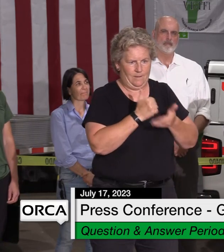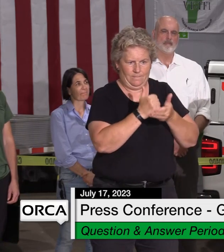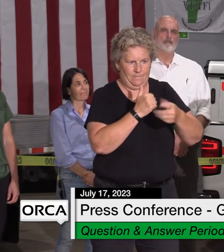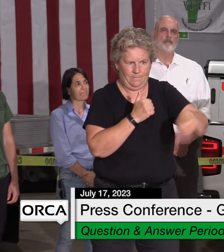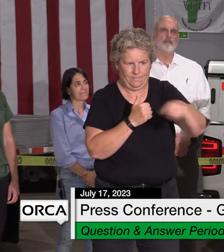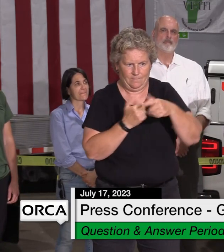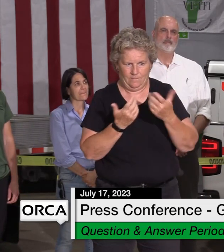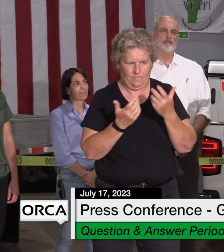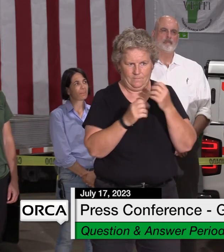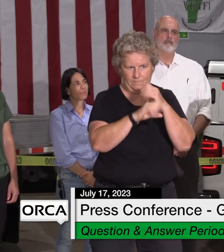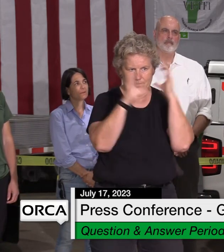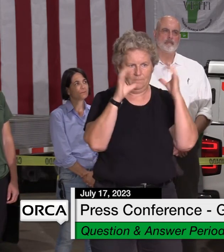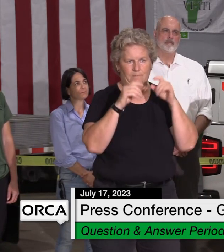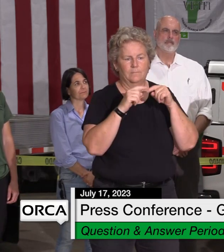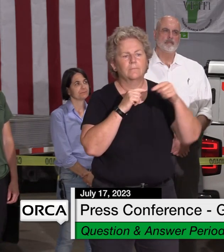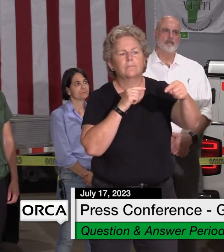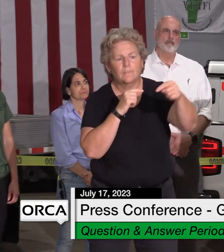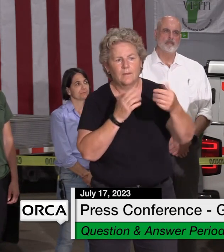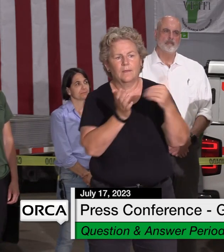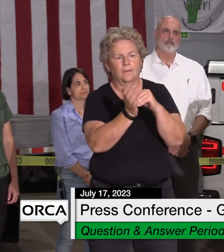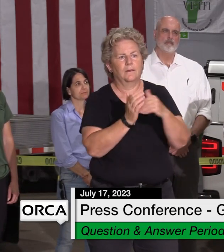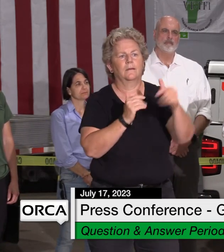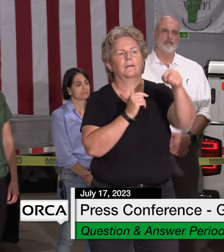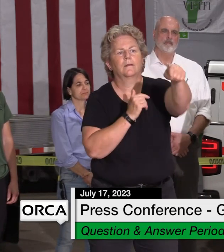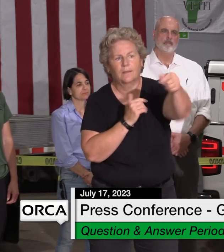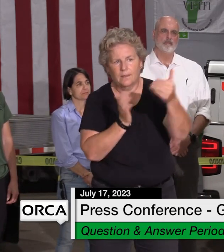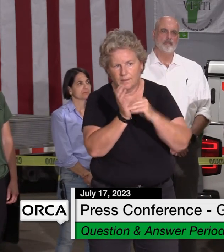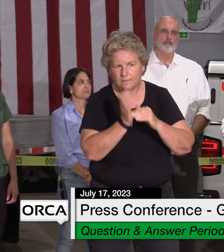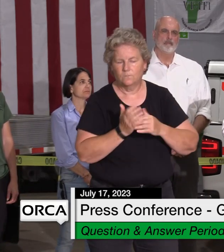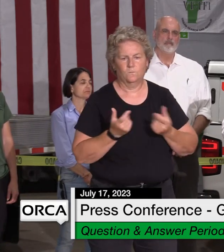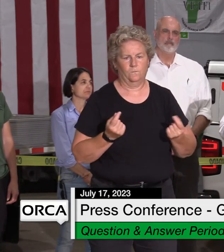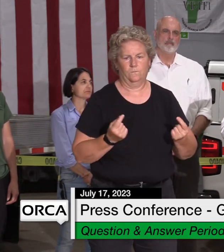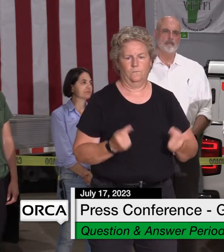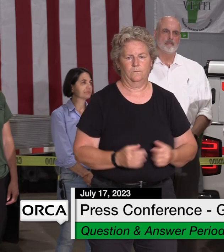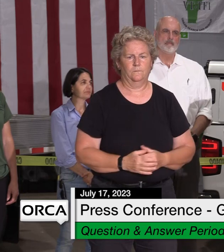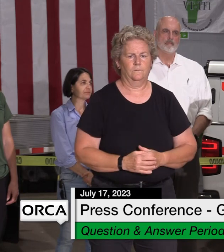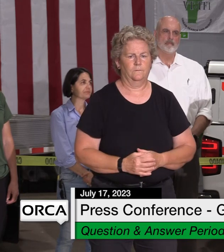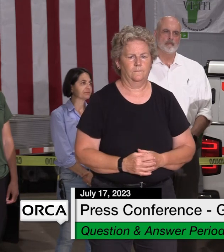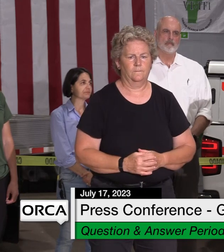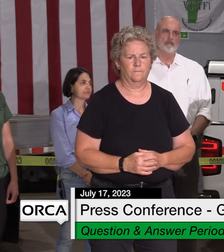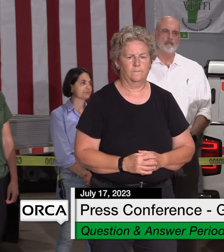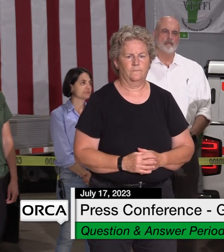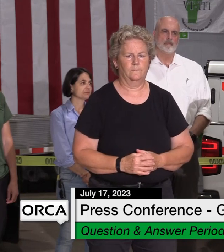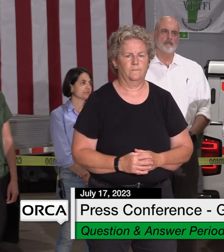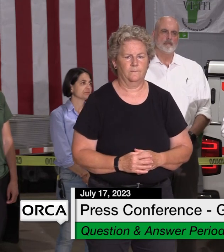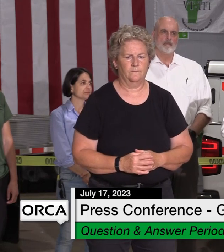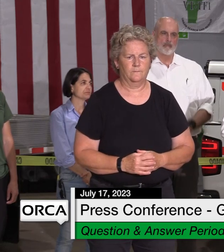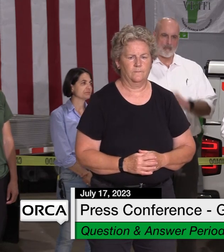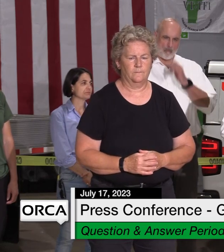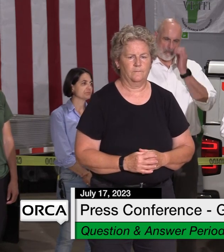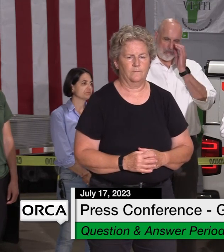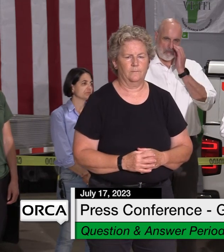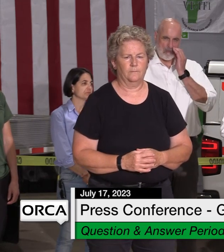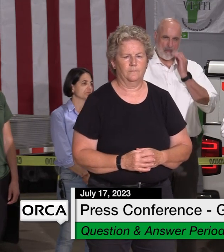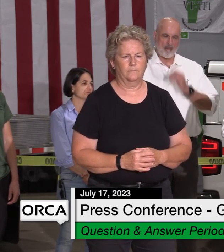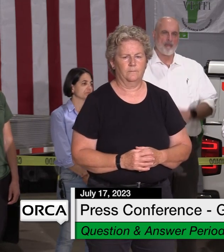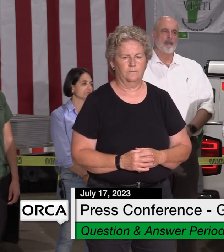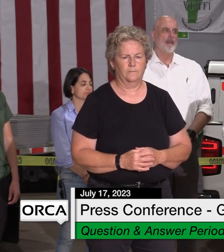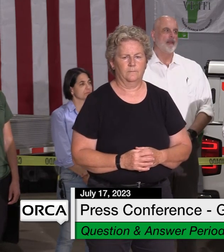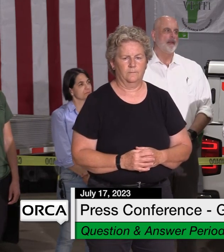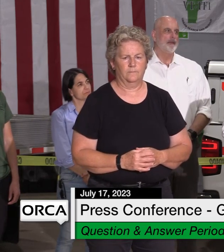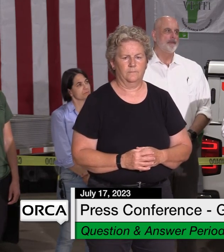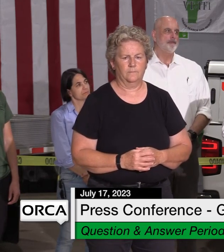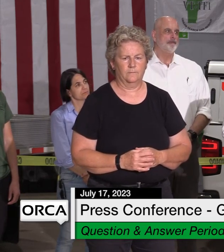And it's really remarkable that there was not more loss of life, and that too is a credit to first responders. So we see the